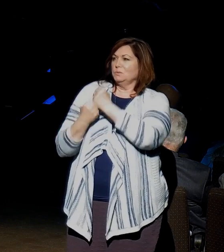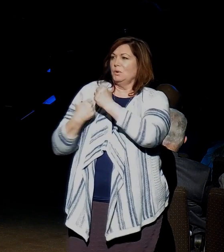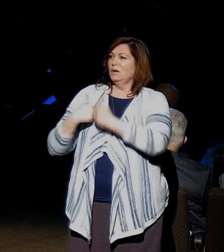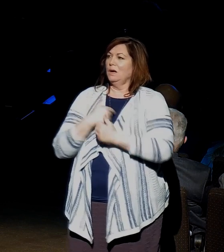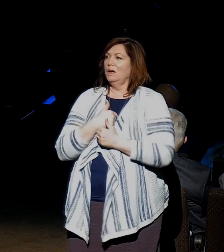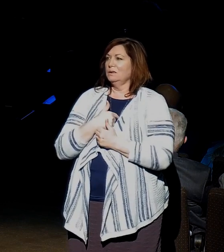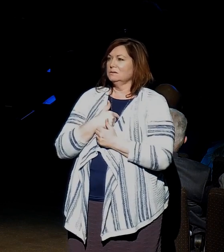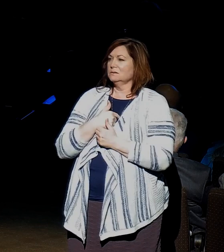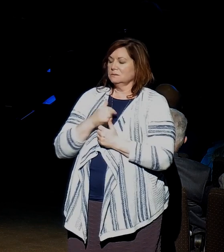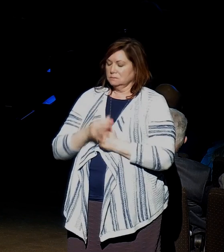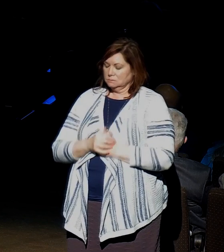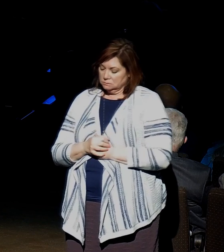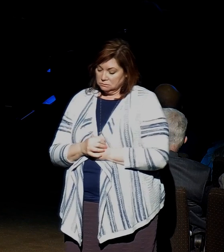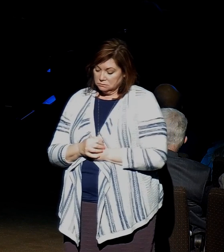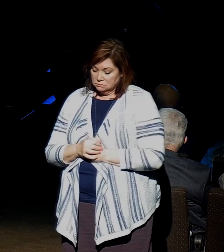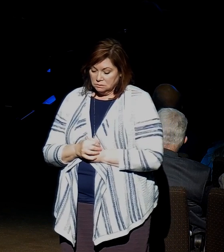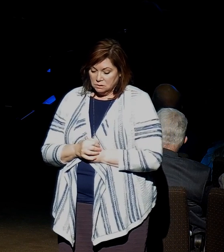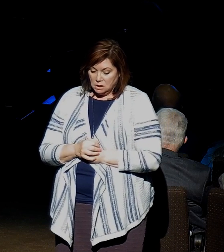Selah.